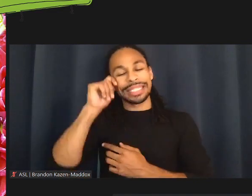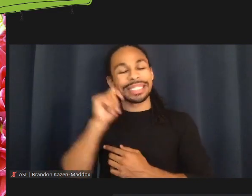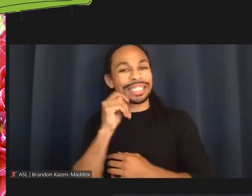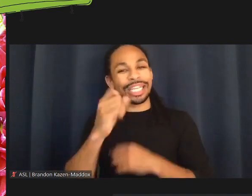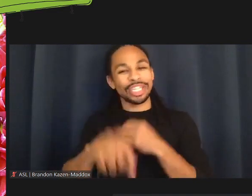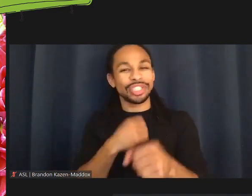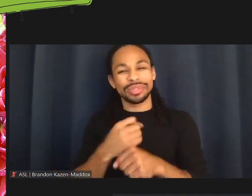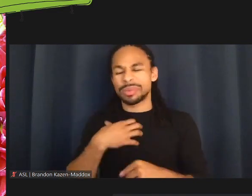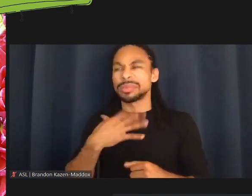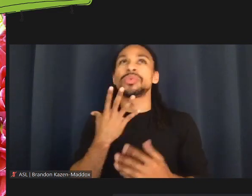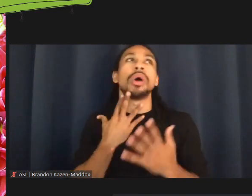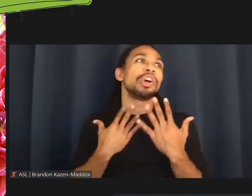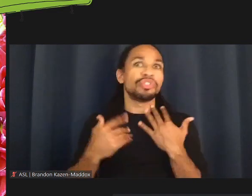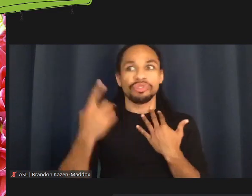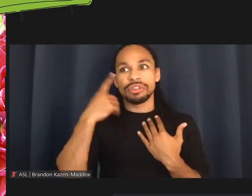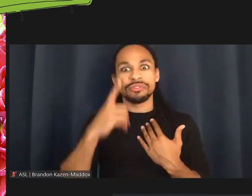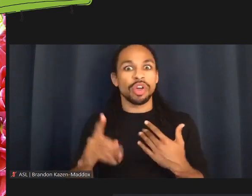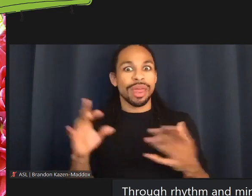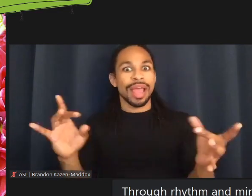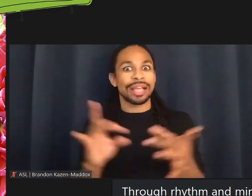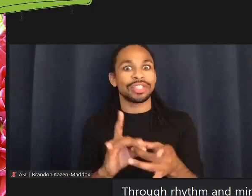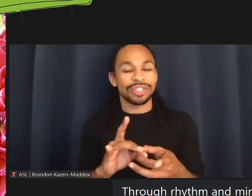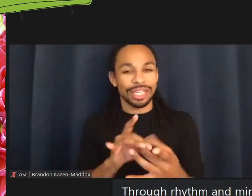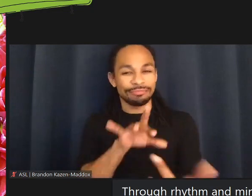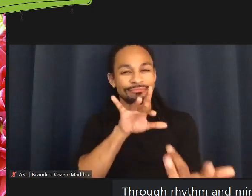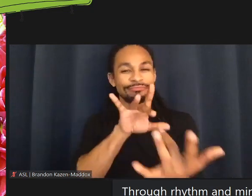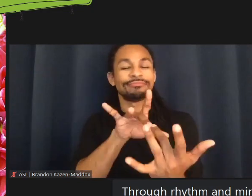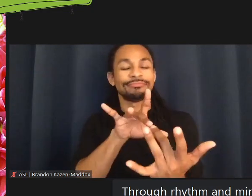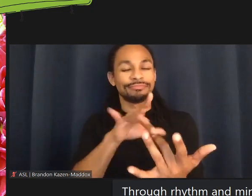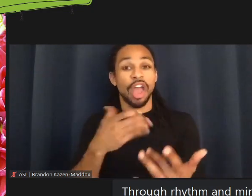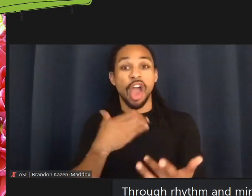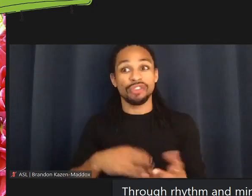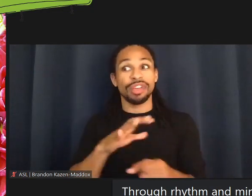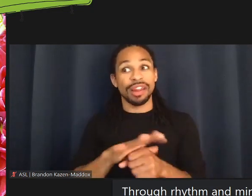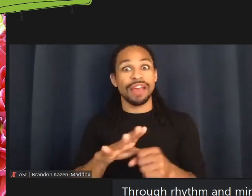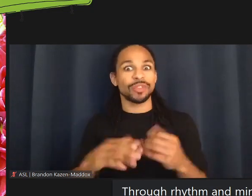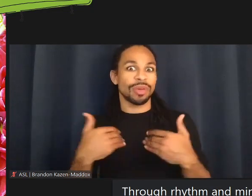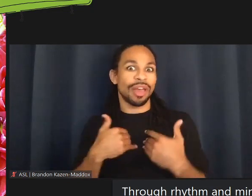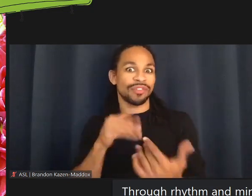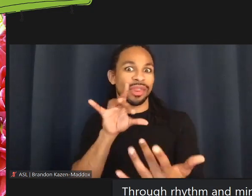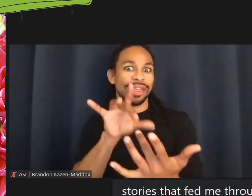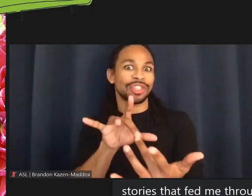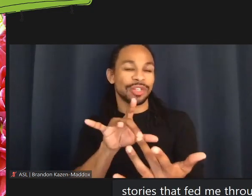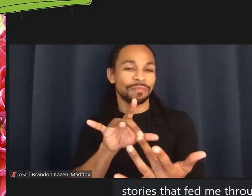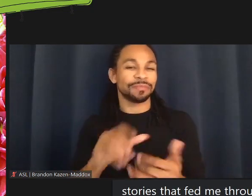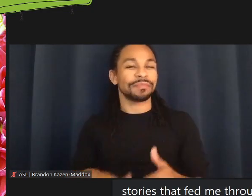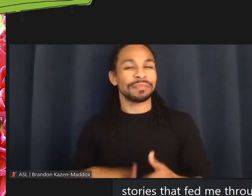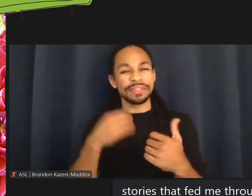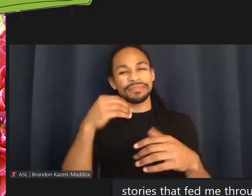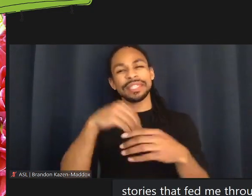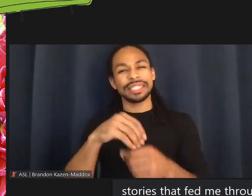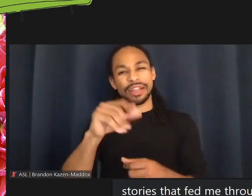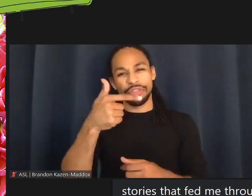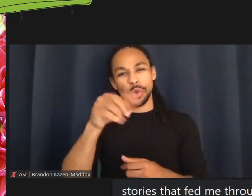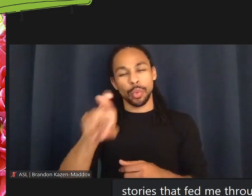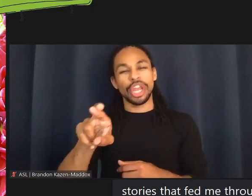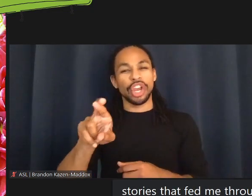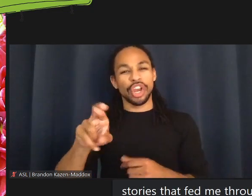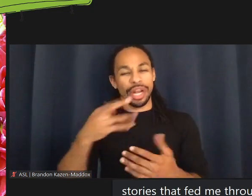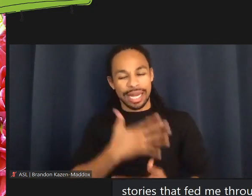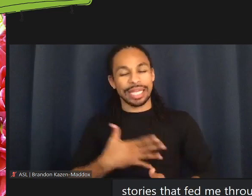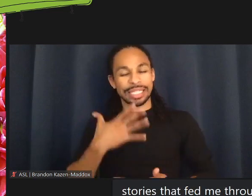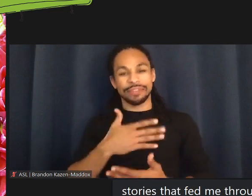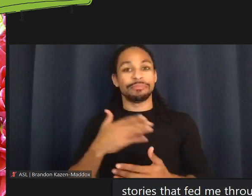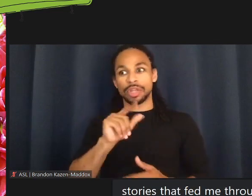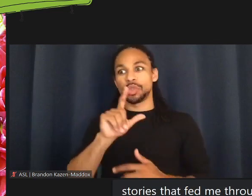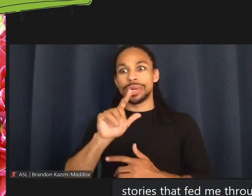connection. Hungry to have enough connection. Through living in the queer of my 27-year-old self, he having hair